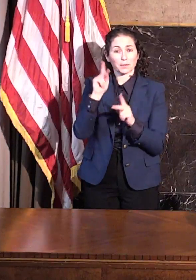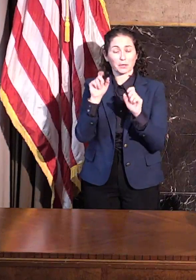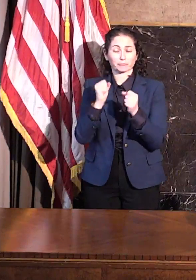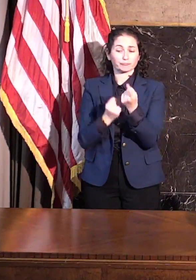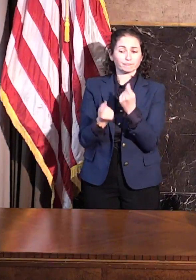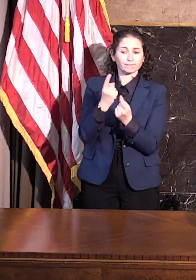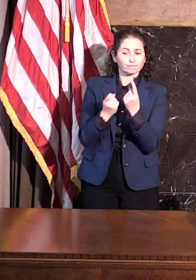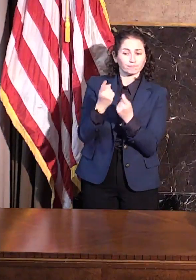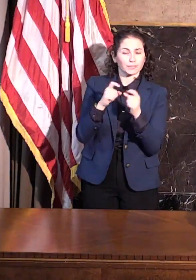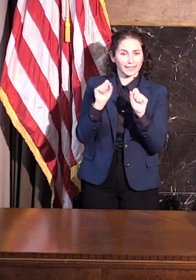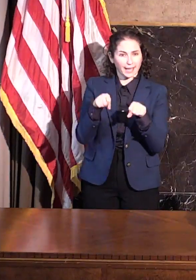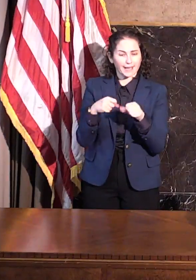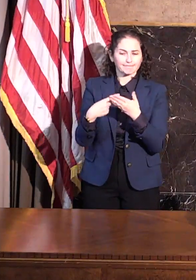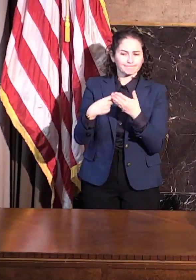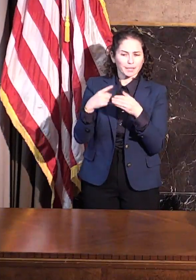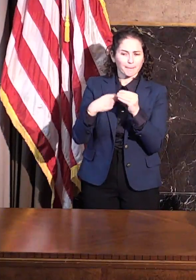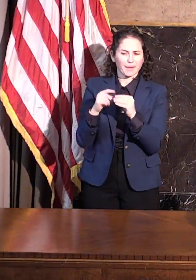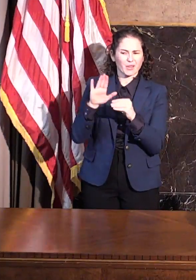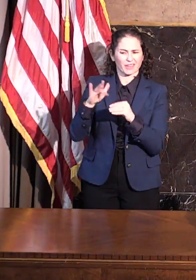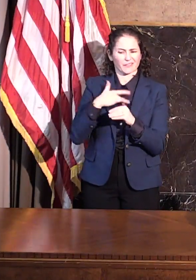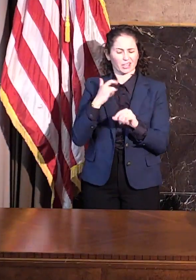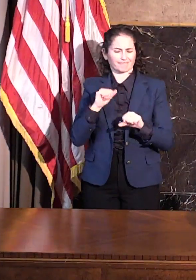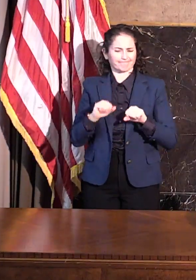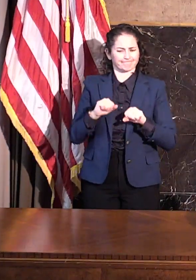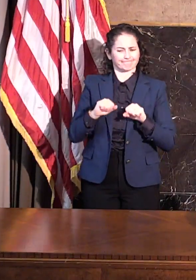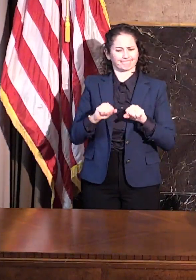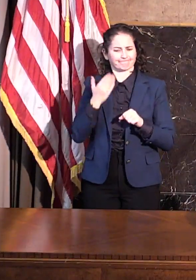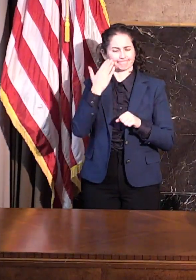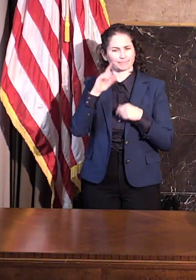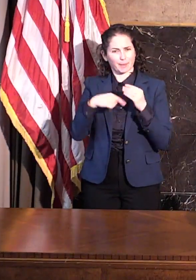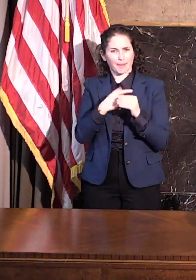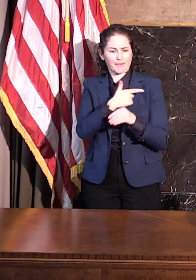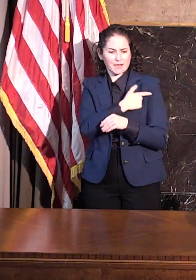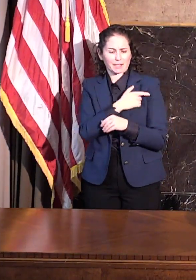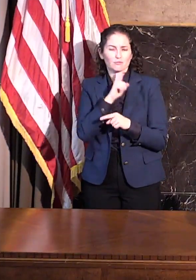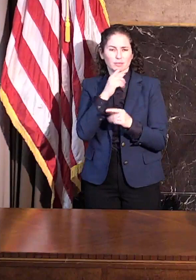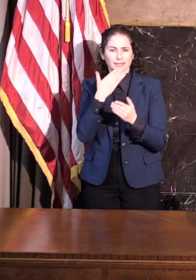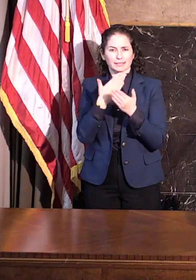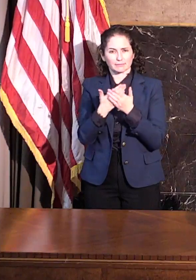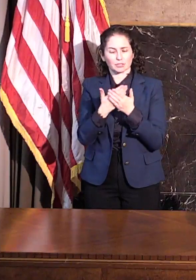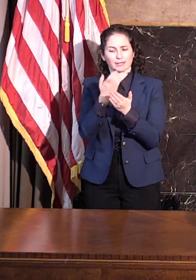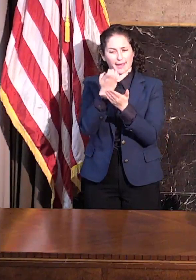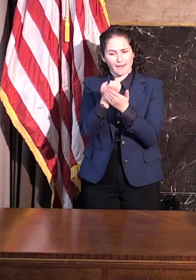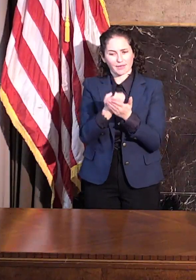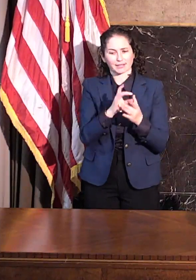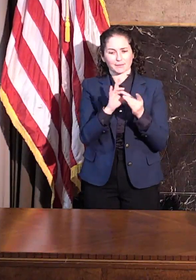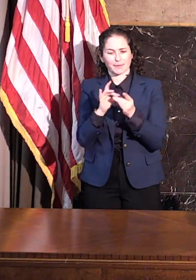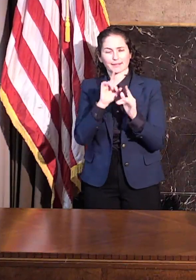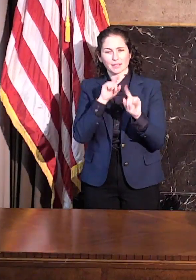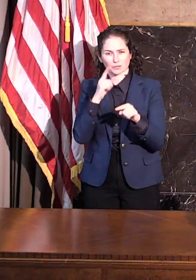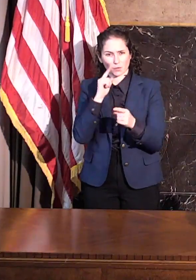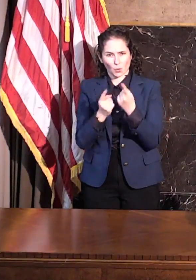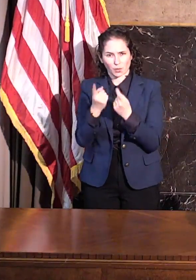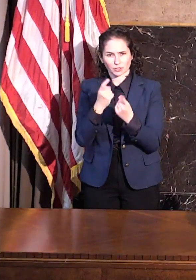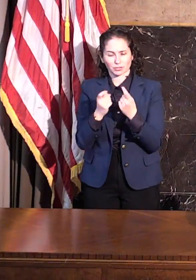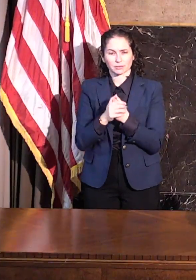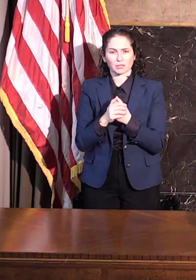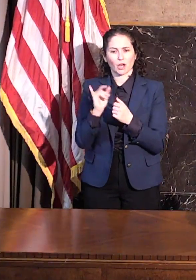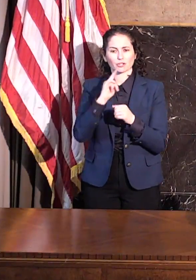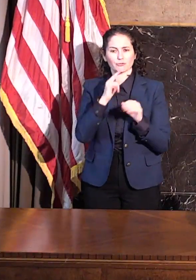campaign that we are launching right now. The goals of this campaign will be to increase awareness and build confidence about the vaccine, to